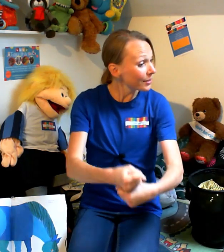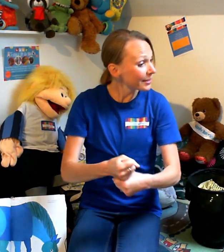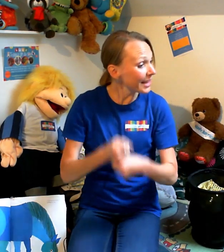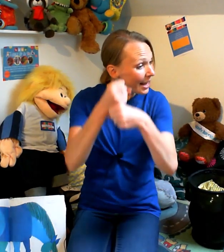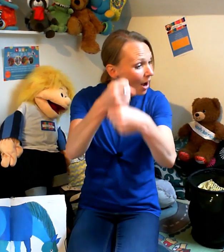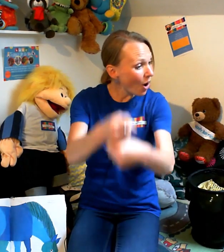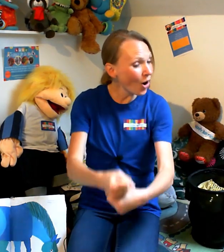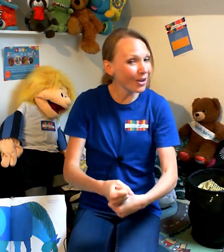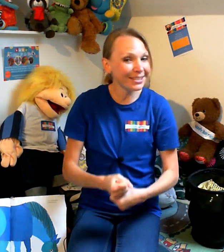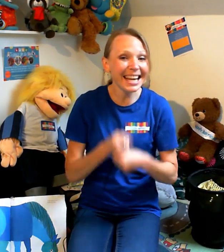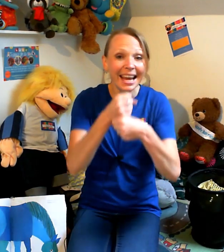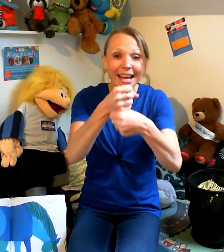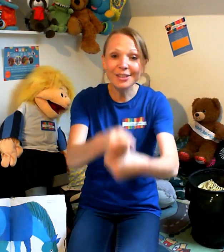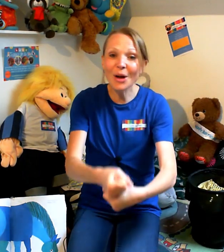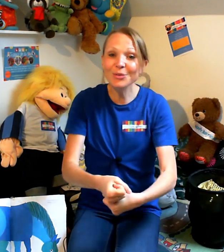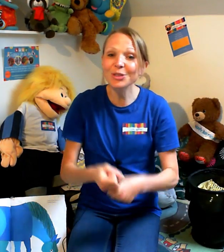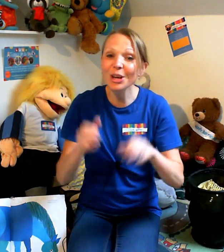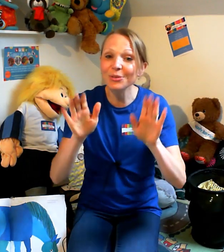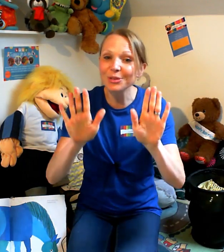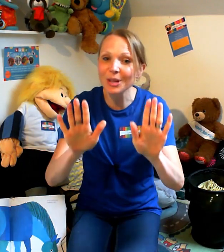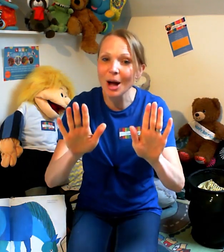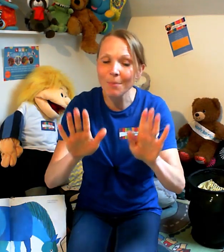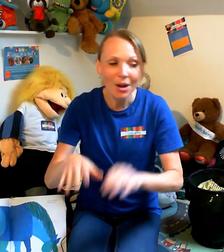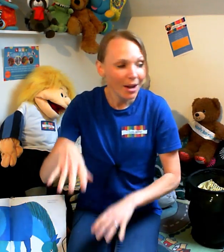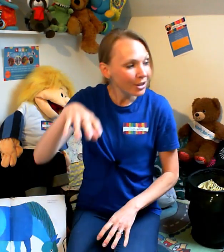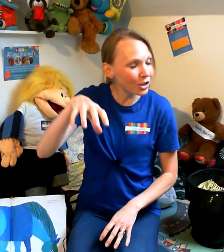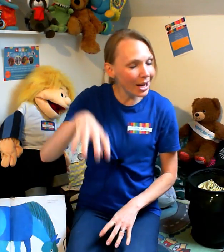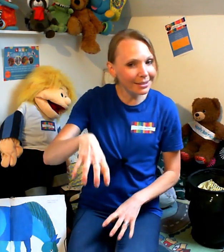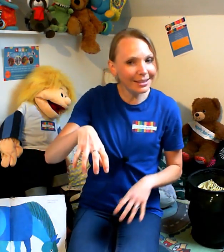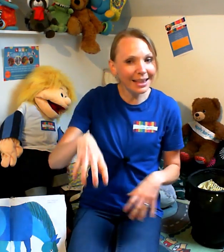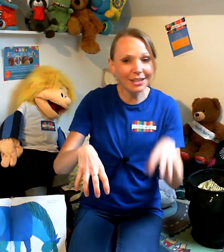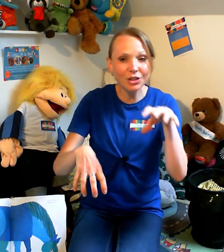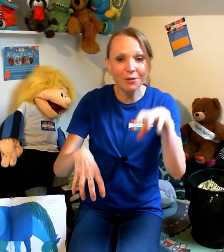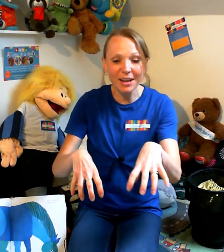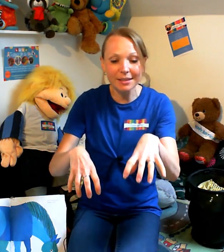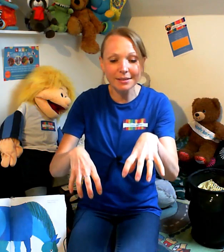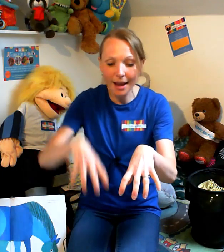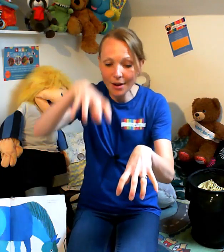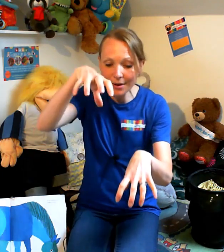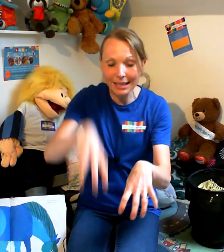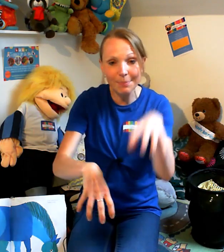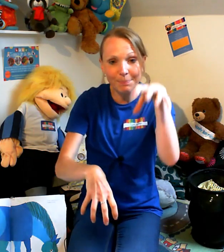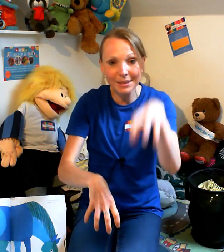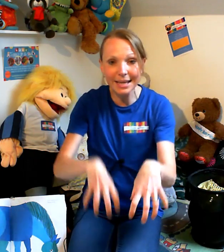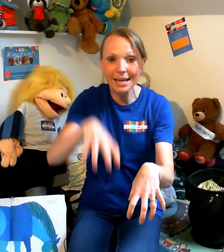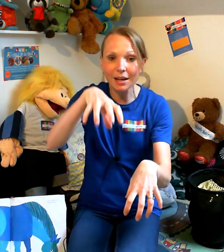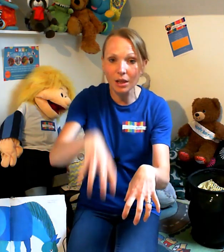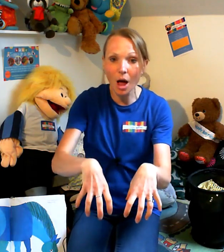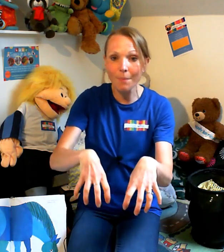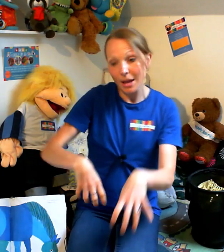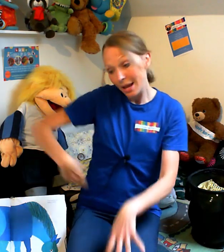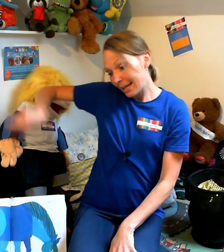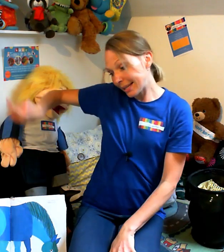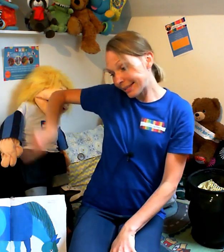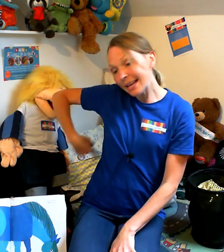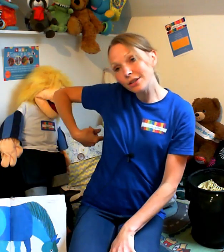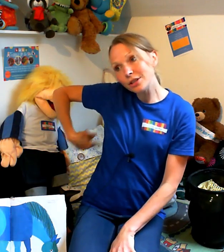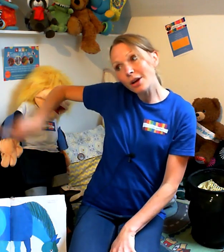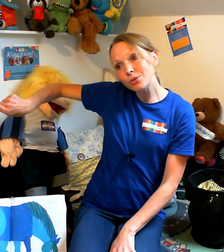Horsey, horsey, don't you stop. Just let your feet go clippity-clop. Your tail goes